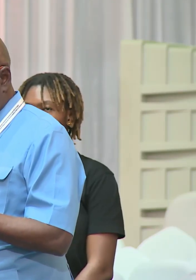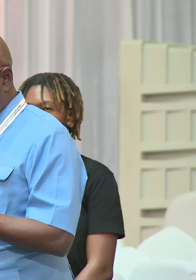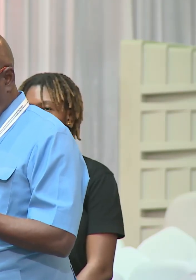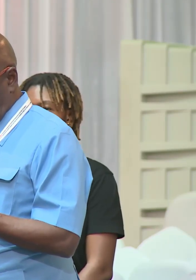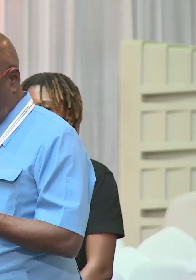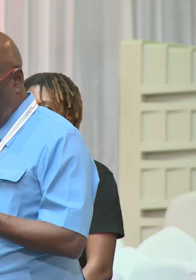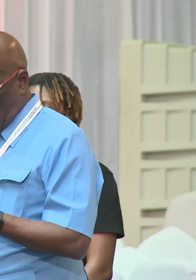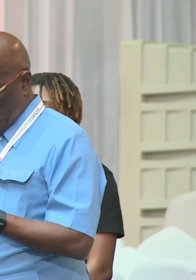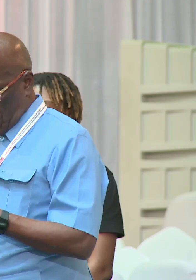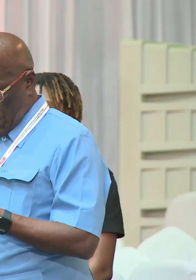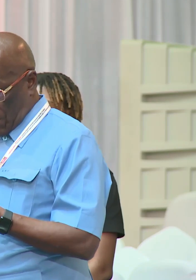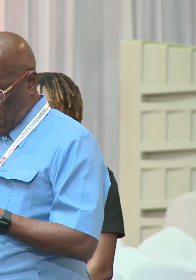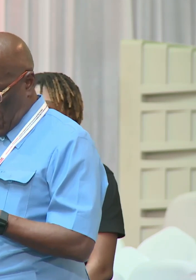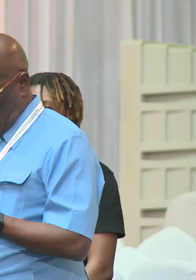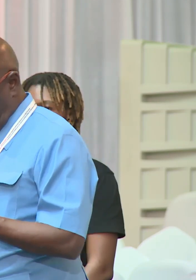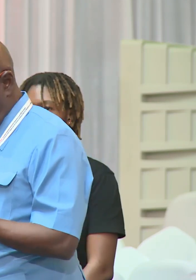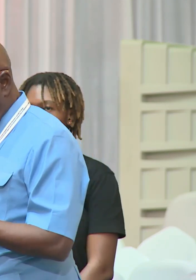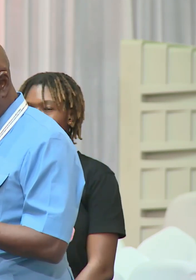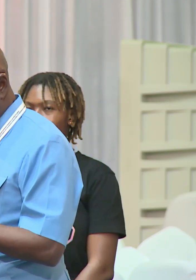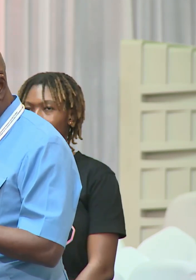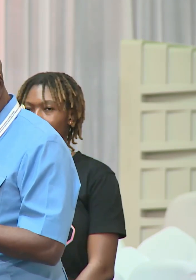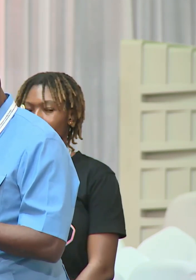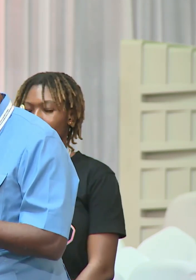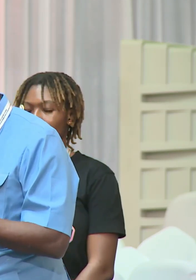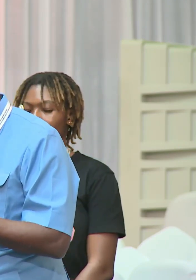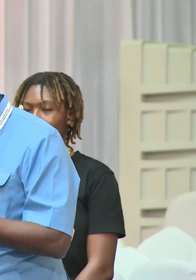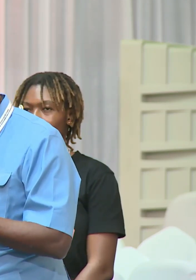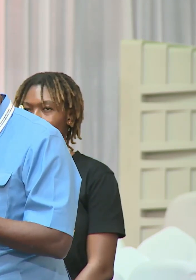Alors l'autre question, c'est pour